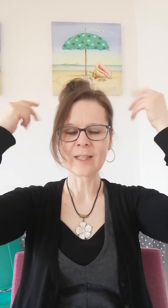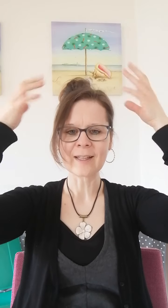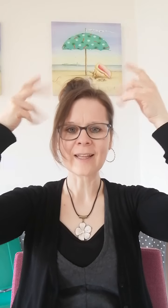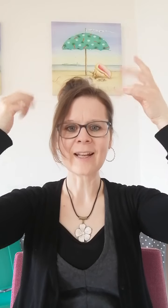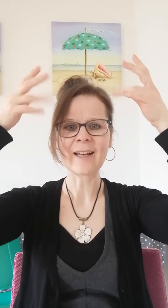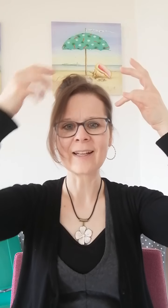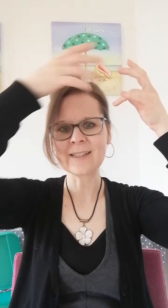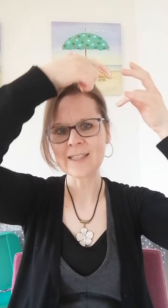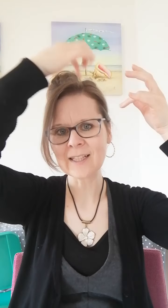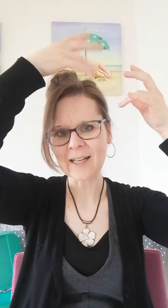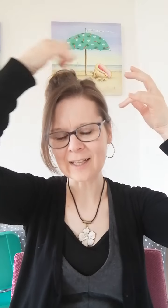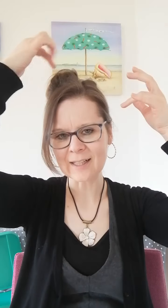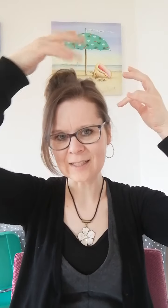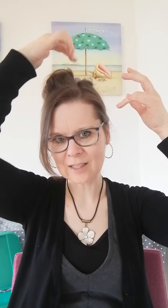kira tara akala chica kaya kacacca.